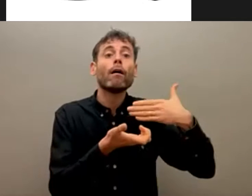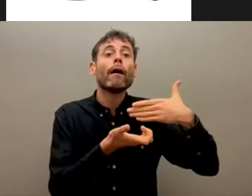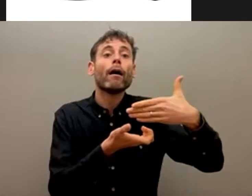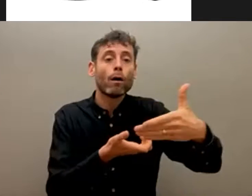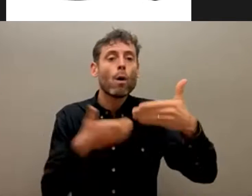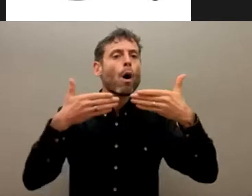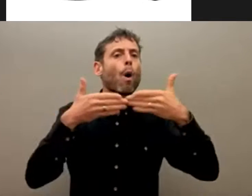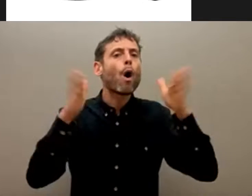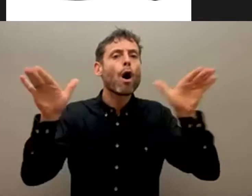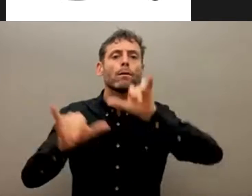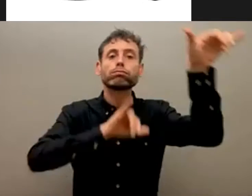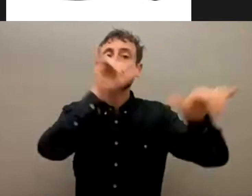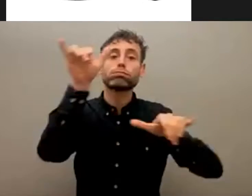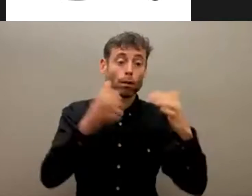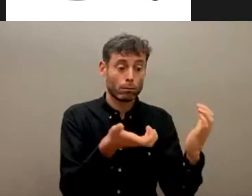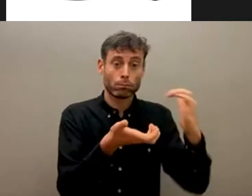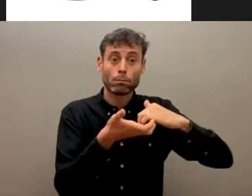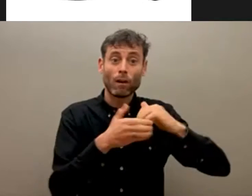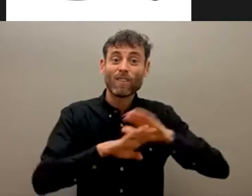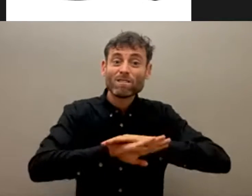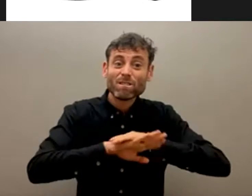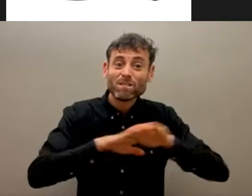I don't know who would like to take that.